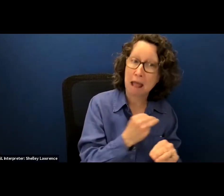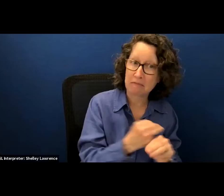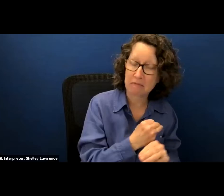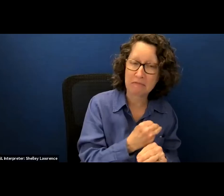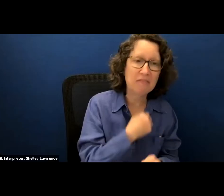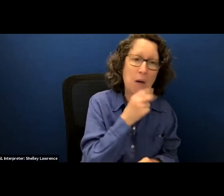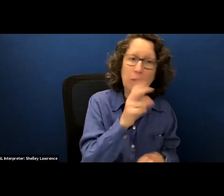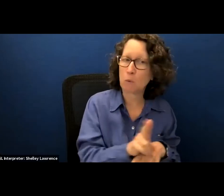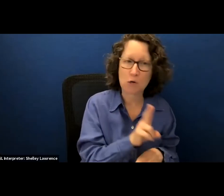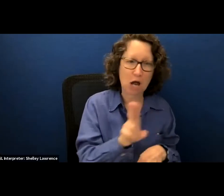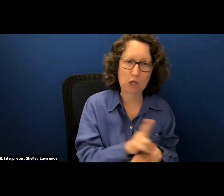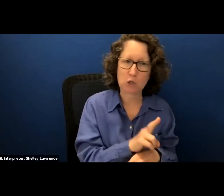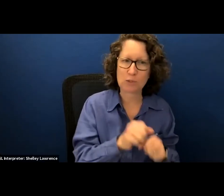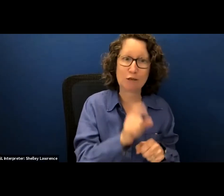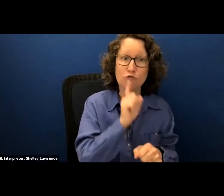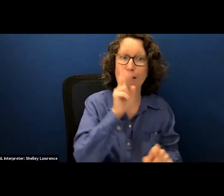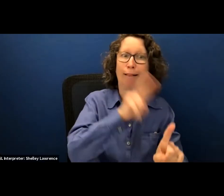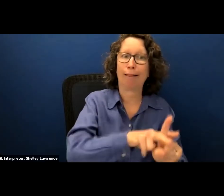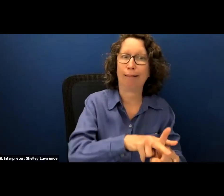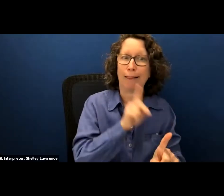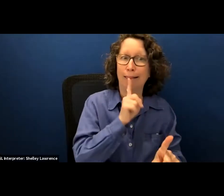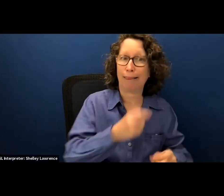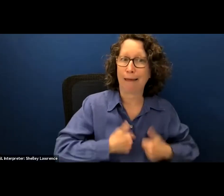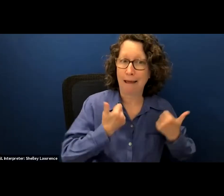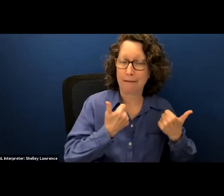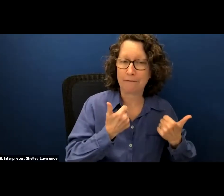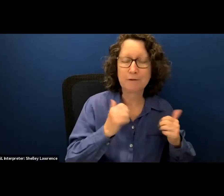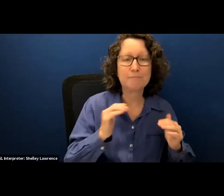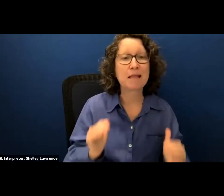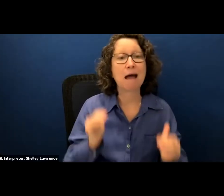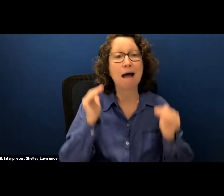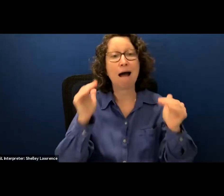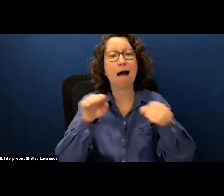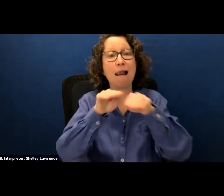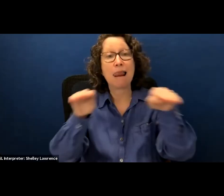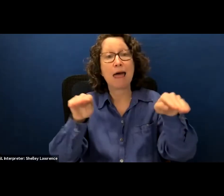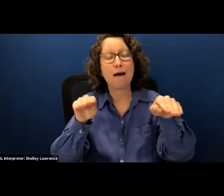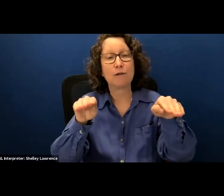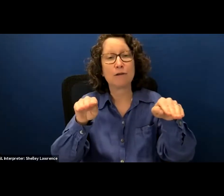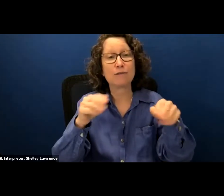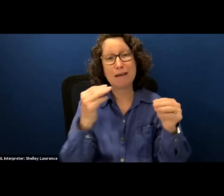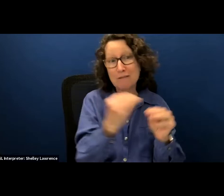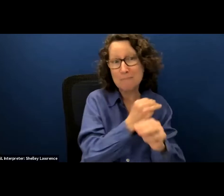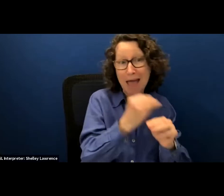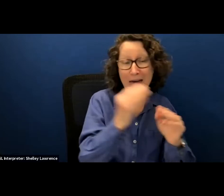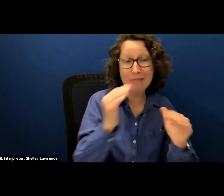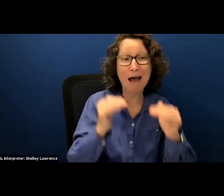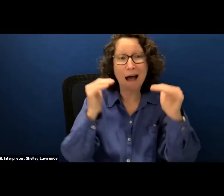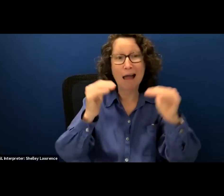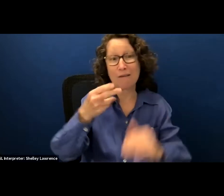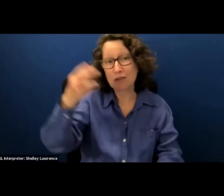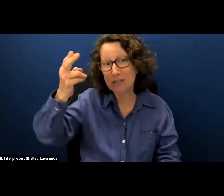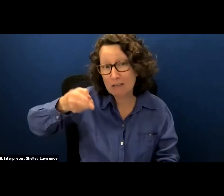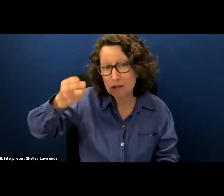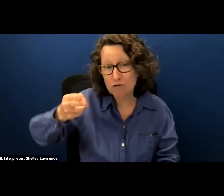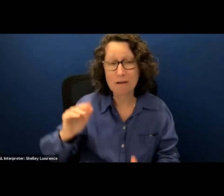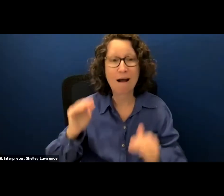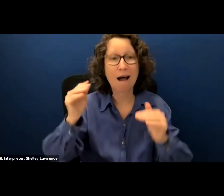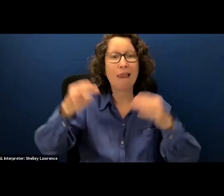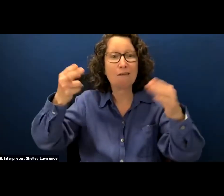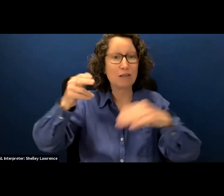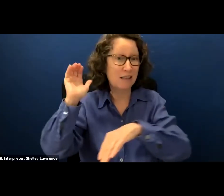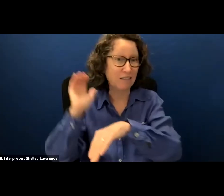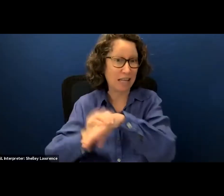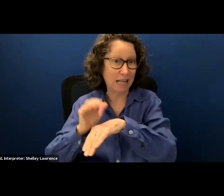really use in our real life. High levels of math, high levels of history, high levels of